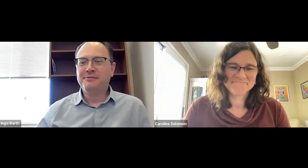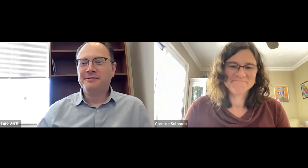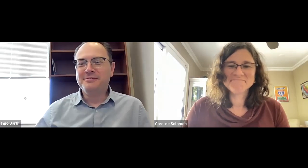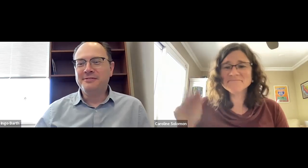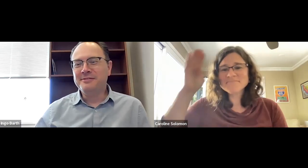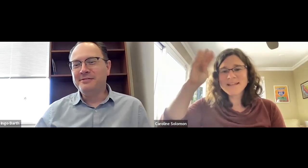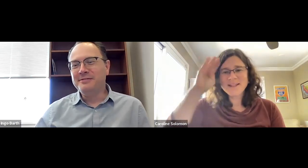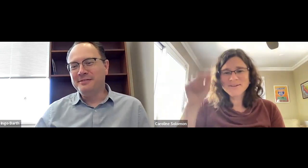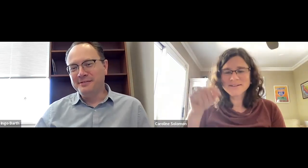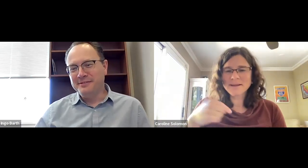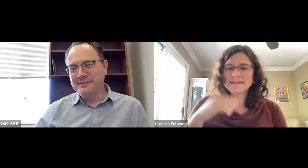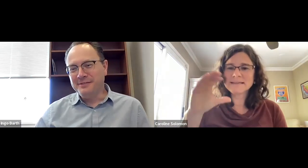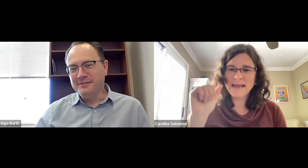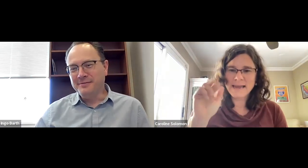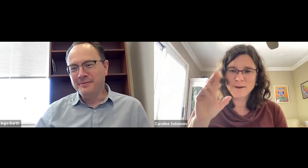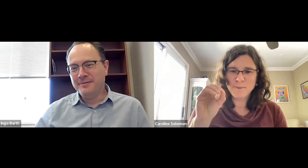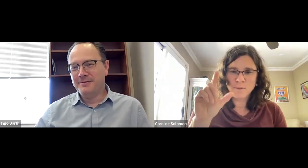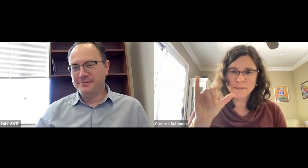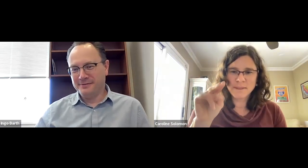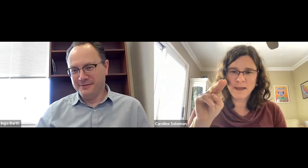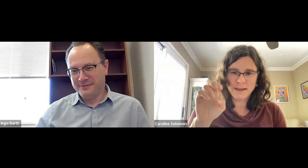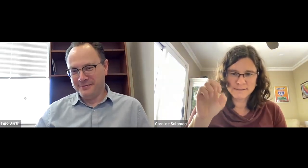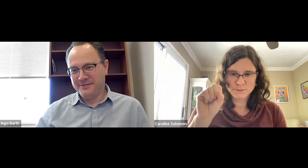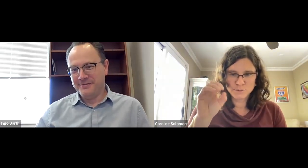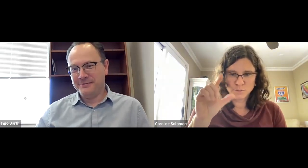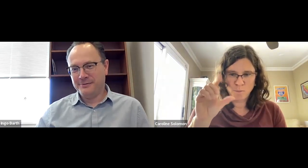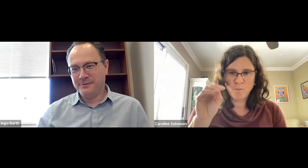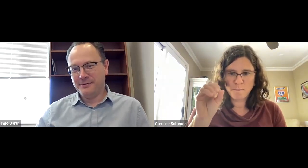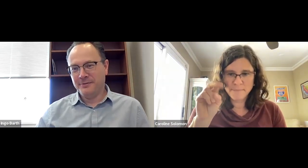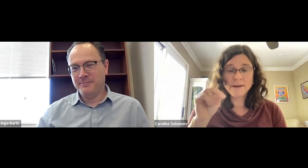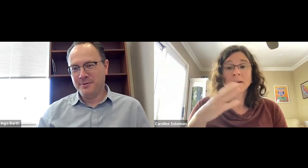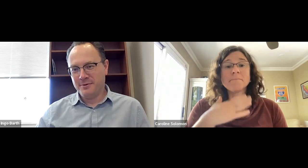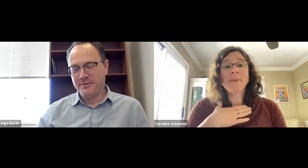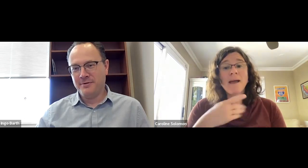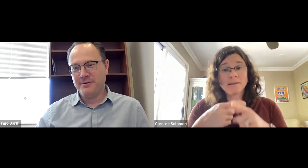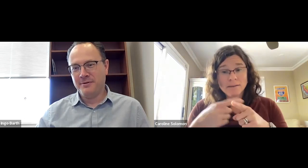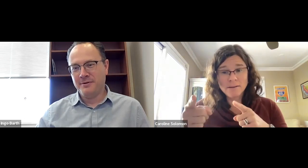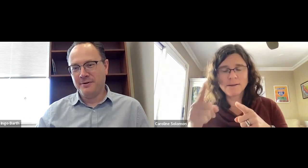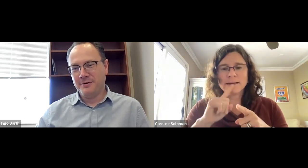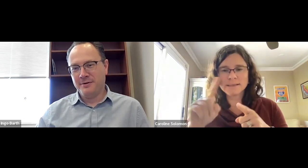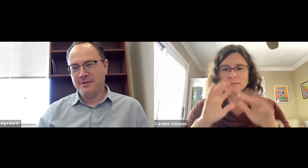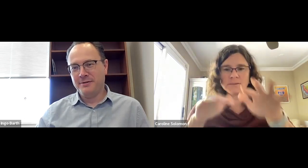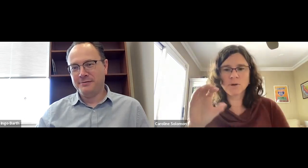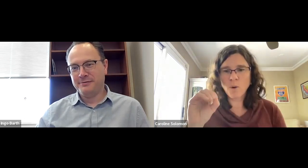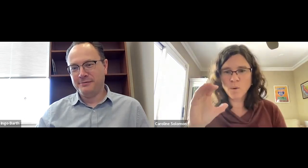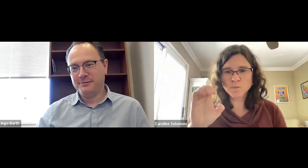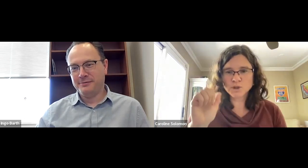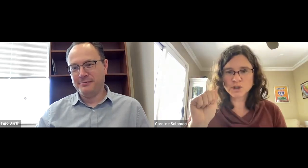And I'll let Carolyn Solomon introduce herself. Hello there, my name is Dr. Carolyn Solomon.